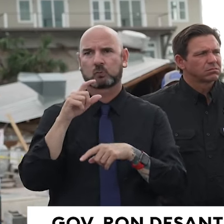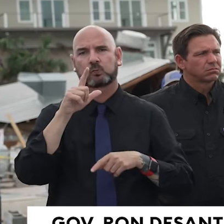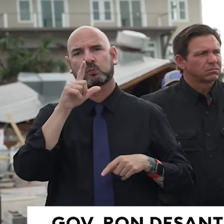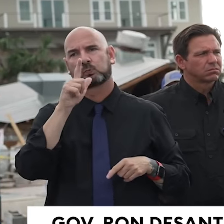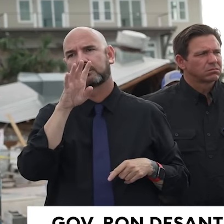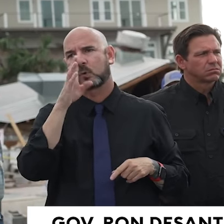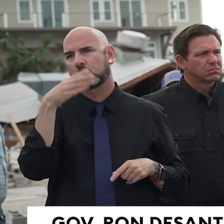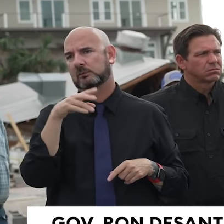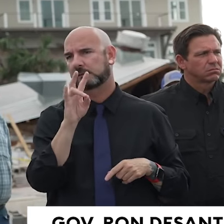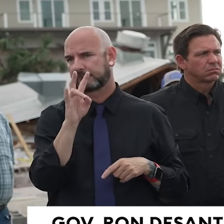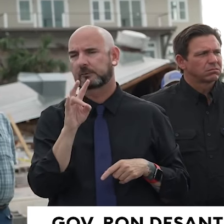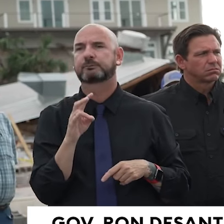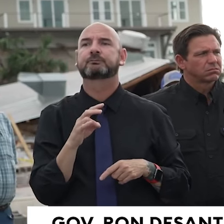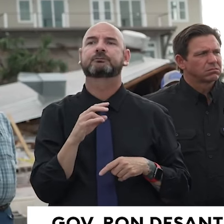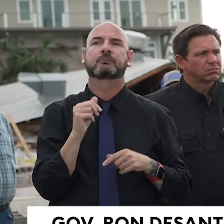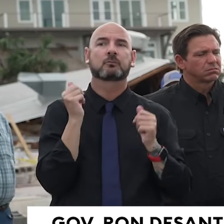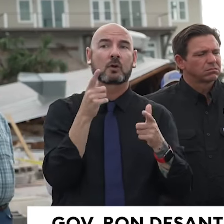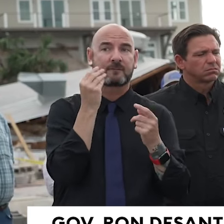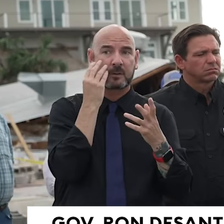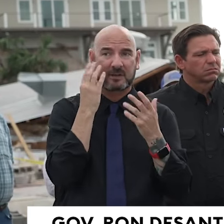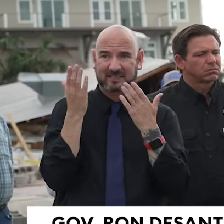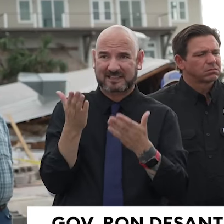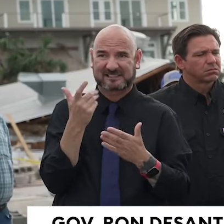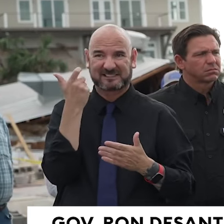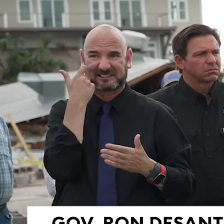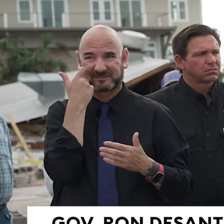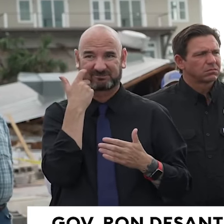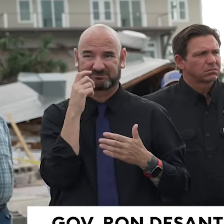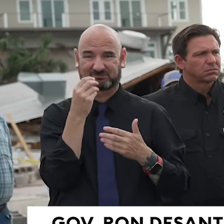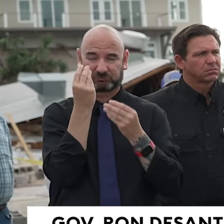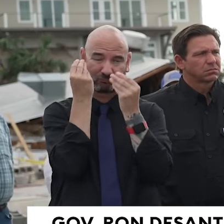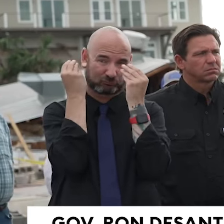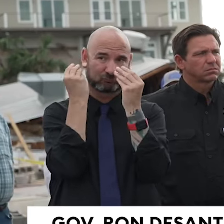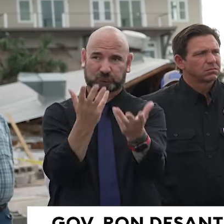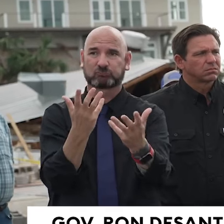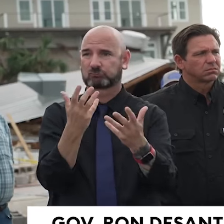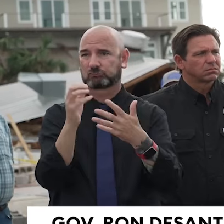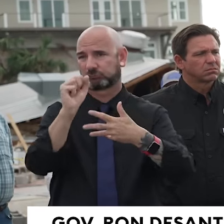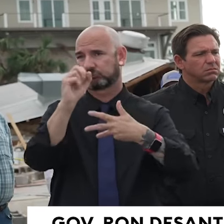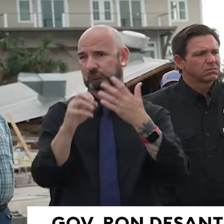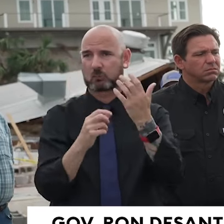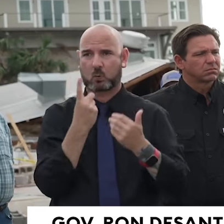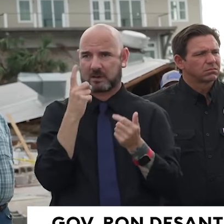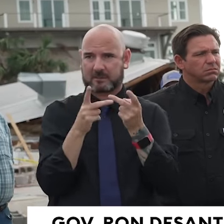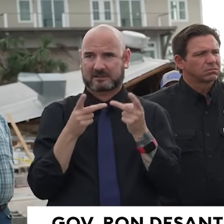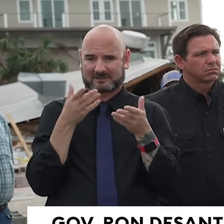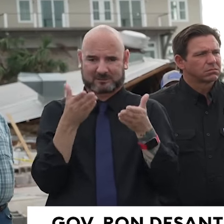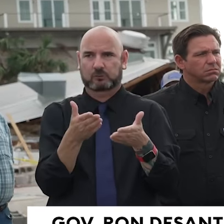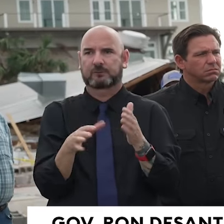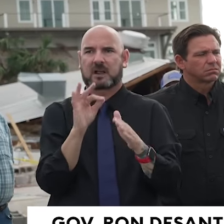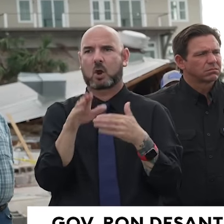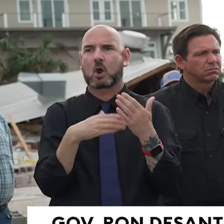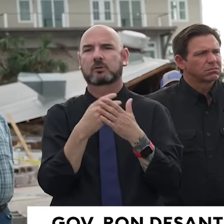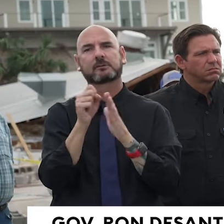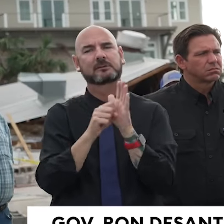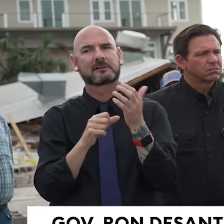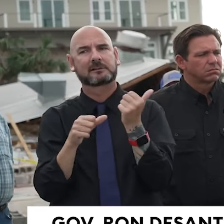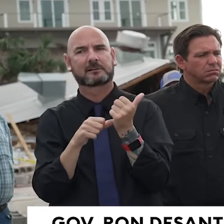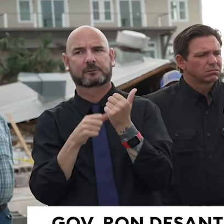just dumped here, you can go to one location and get all of it. That's our state assistance information line at